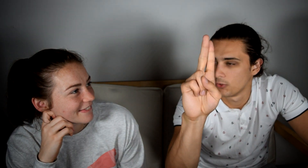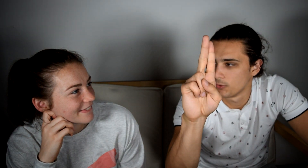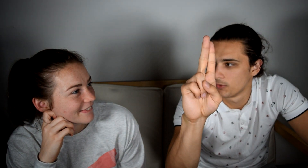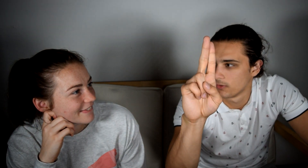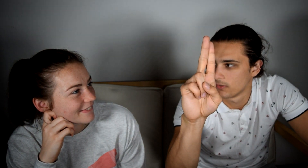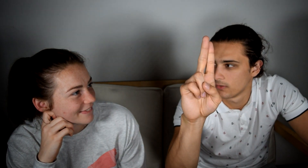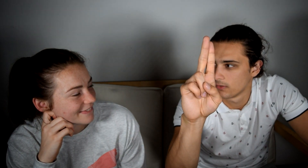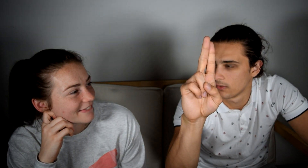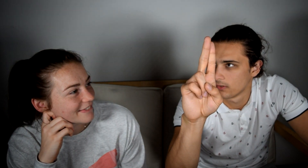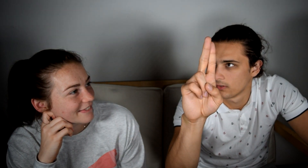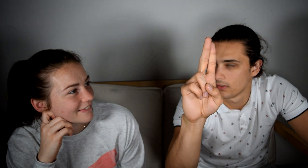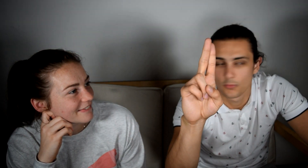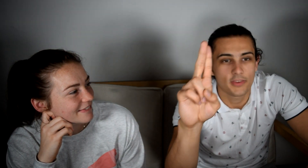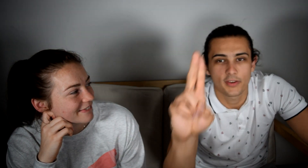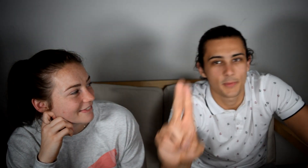U. What if it is my name?